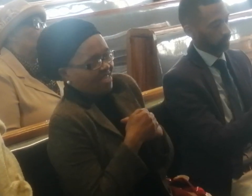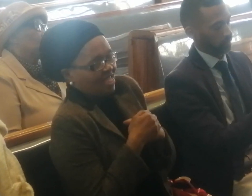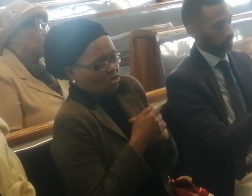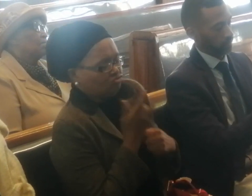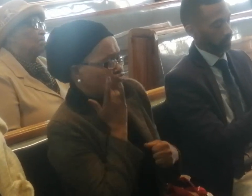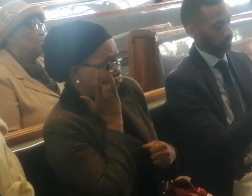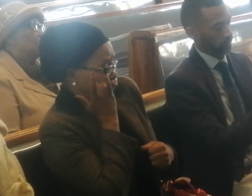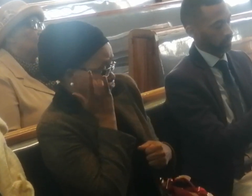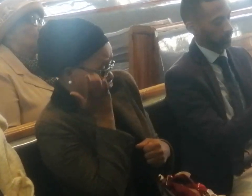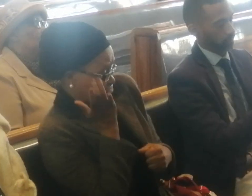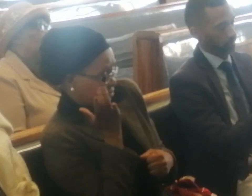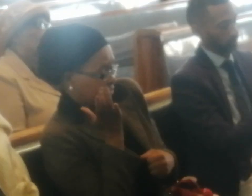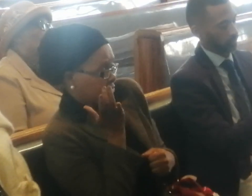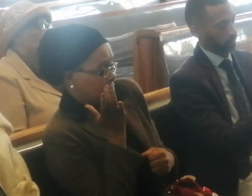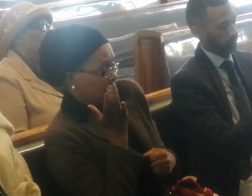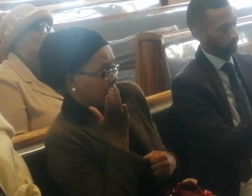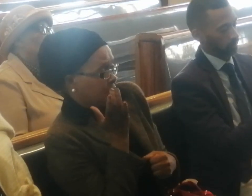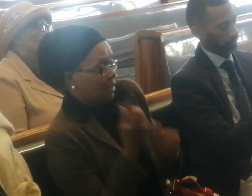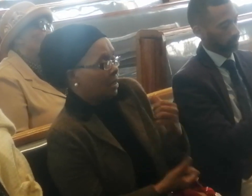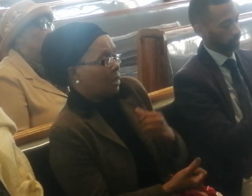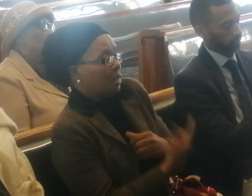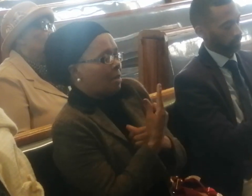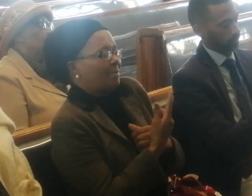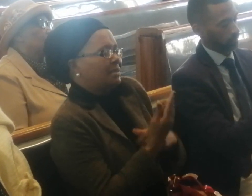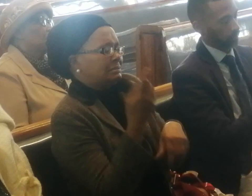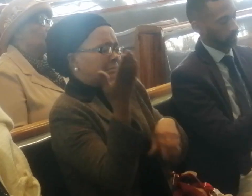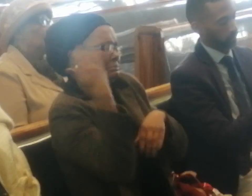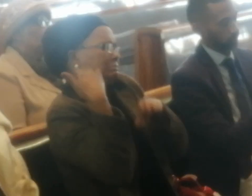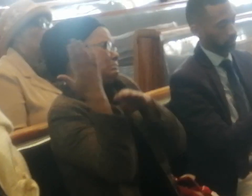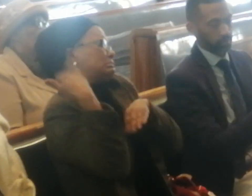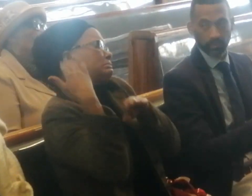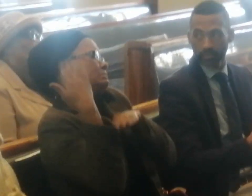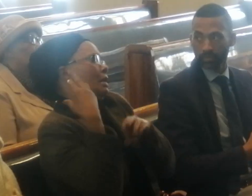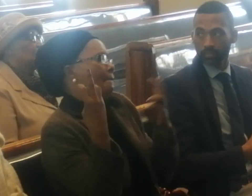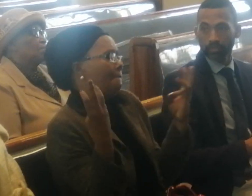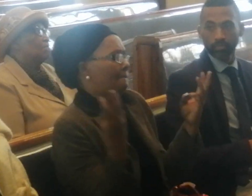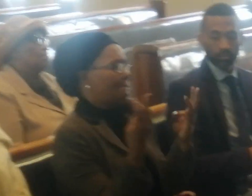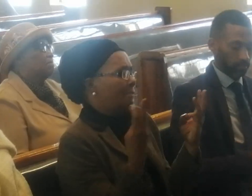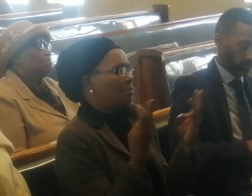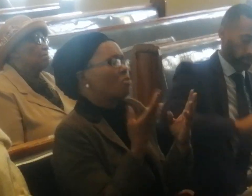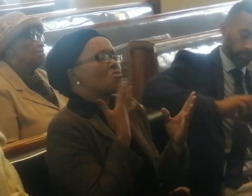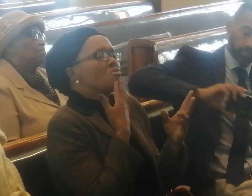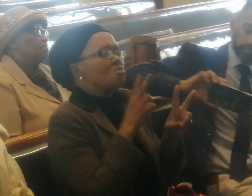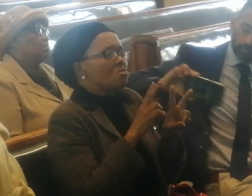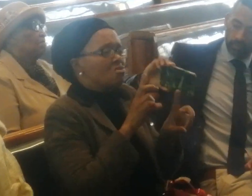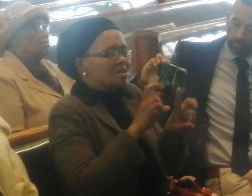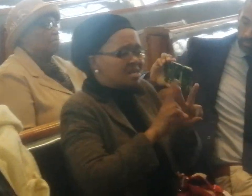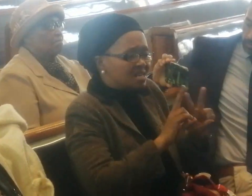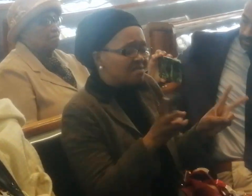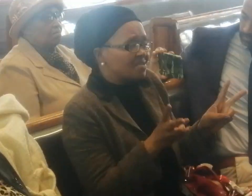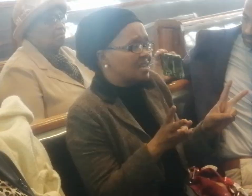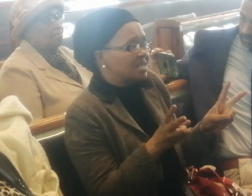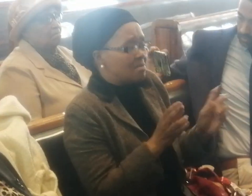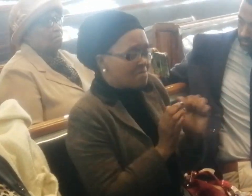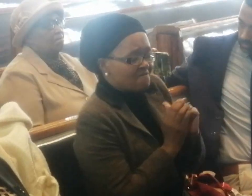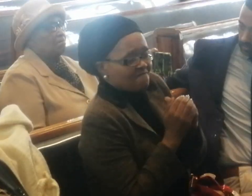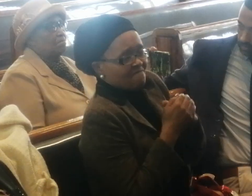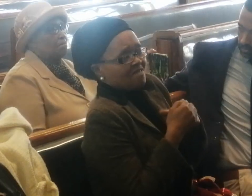shame. That was happening in the olden days. People who are different inward, they were hidden away. Some days